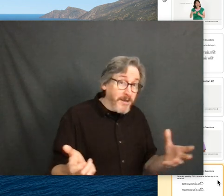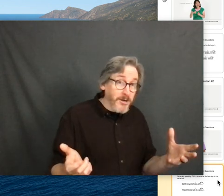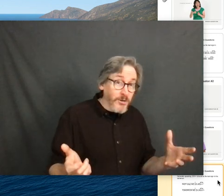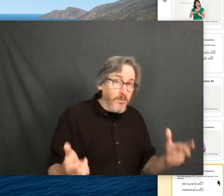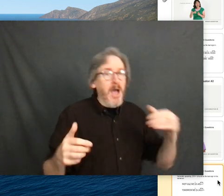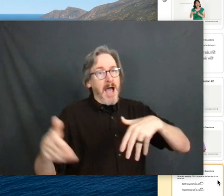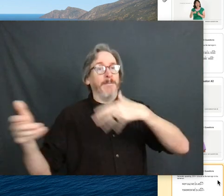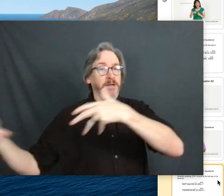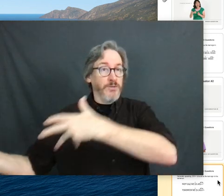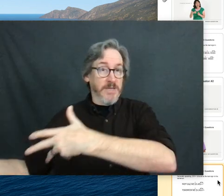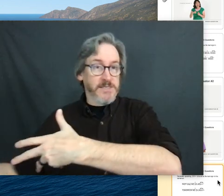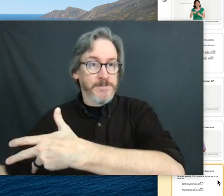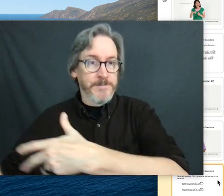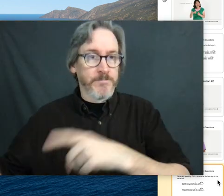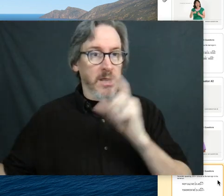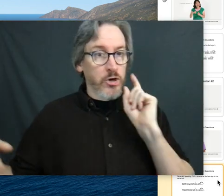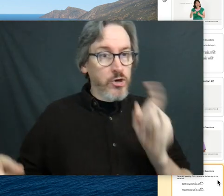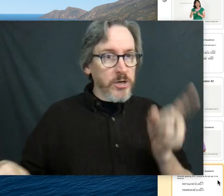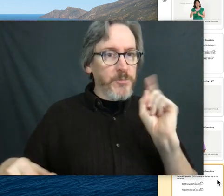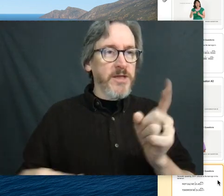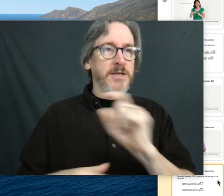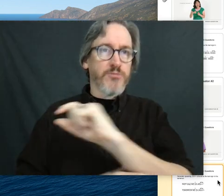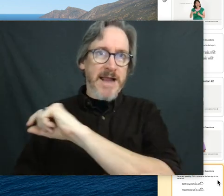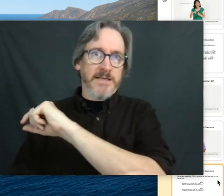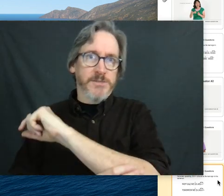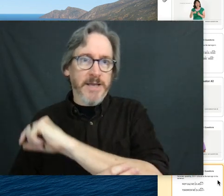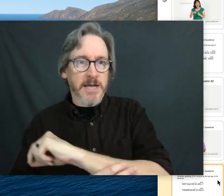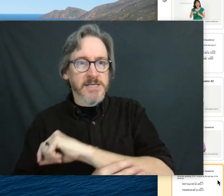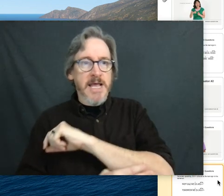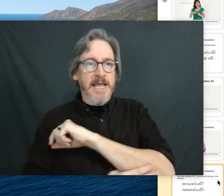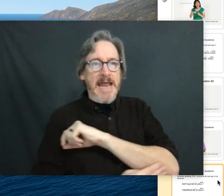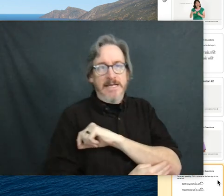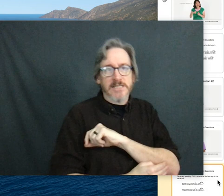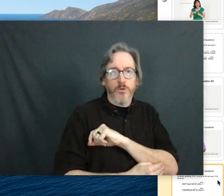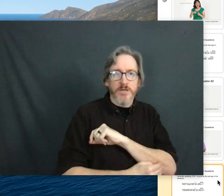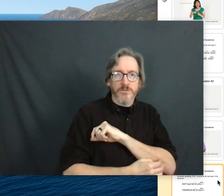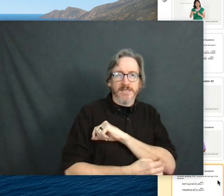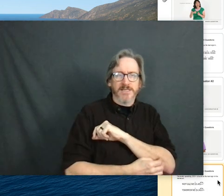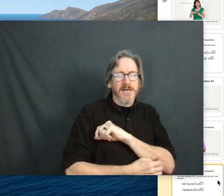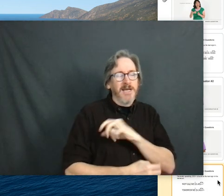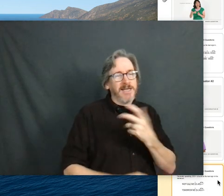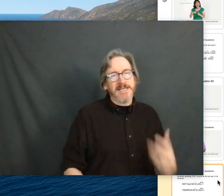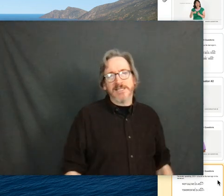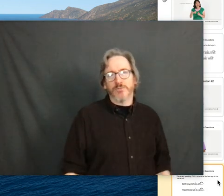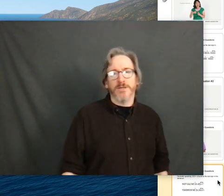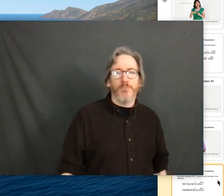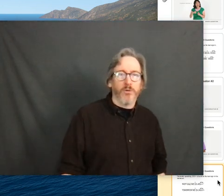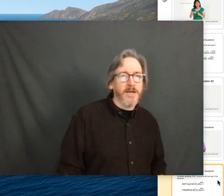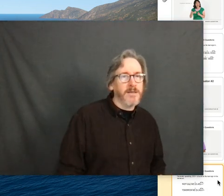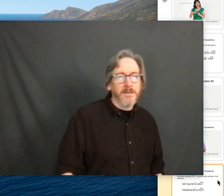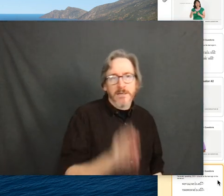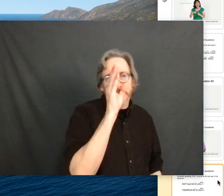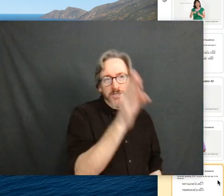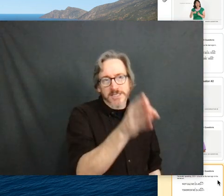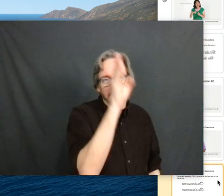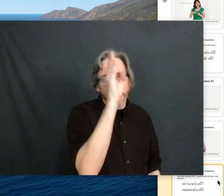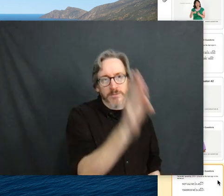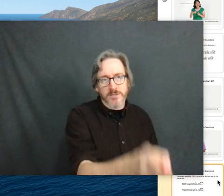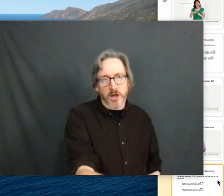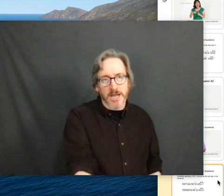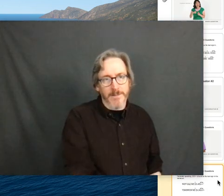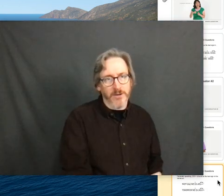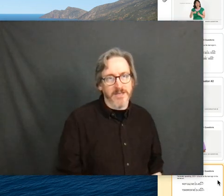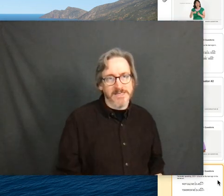what am I going to do? I'm going to do this. Good thing to practice, because in ASL we use it because it gets really boring to just